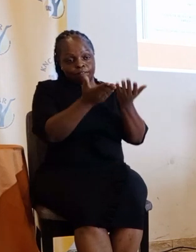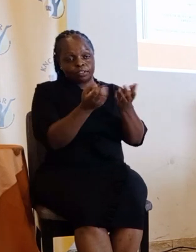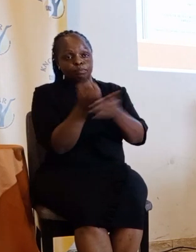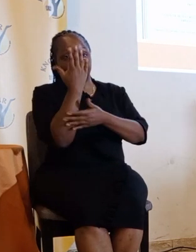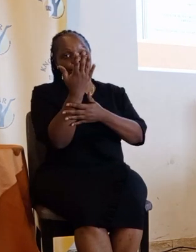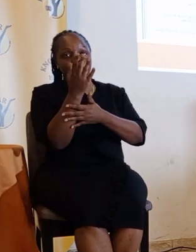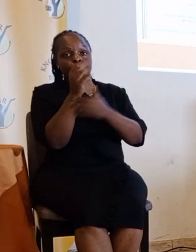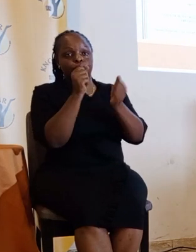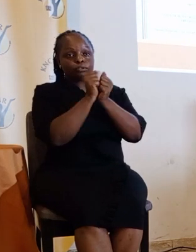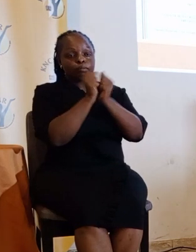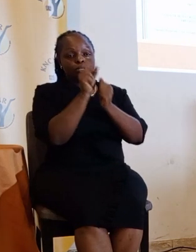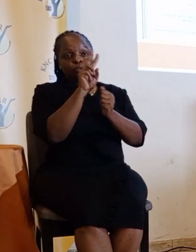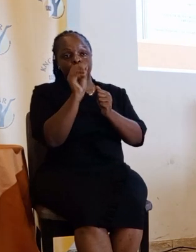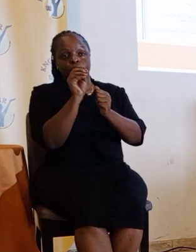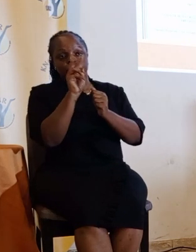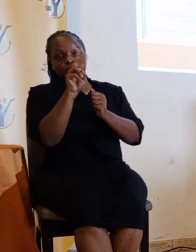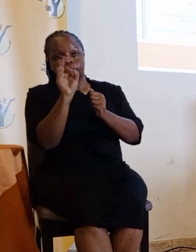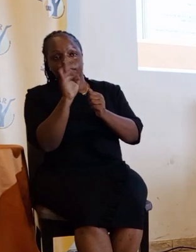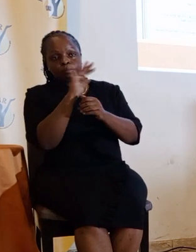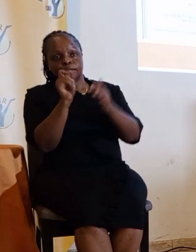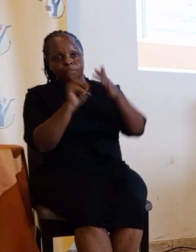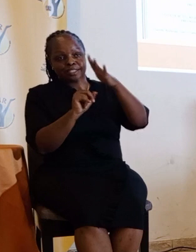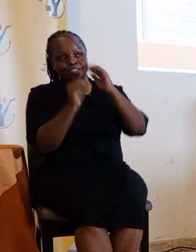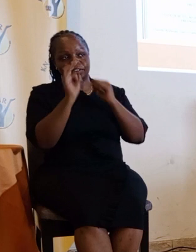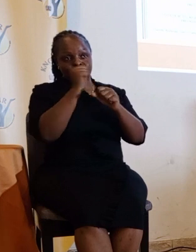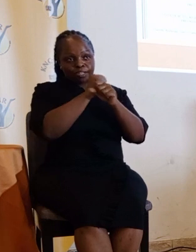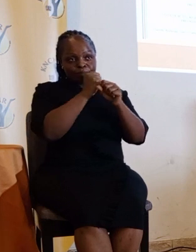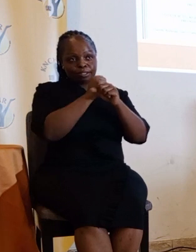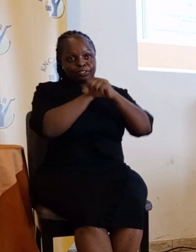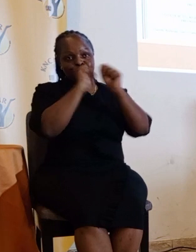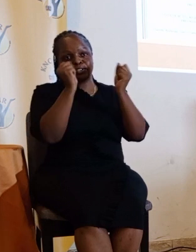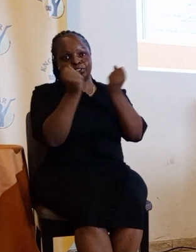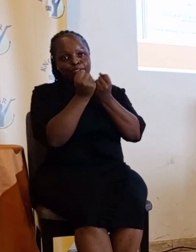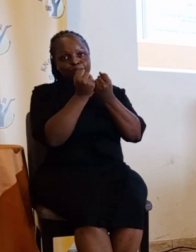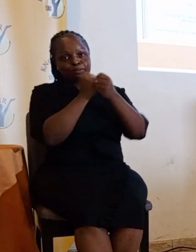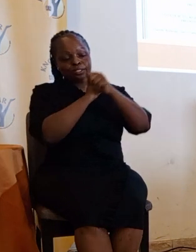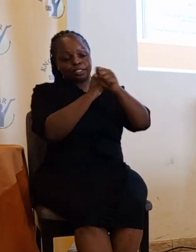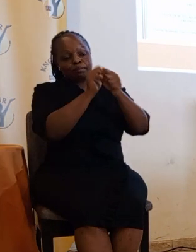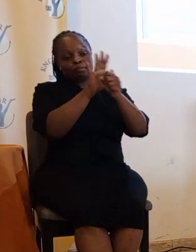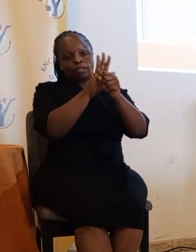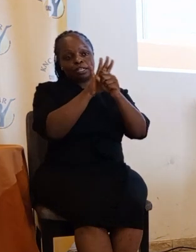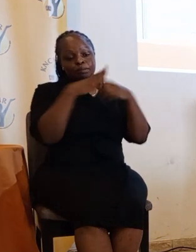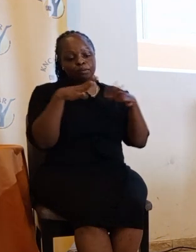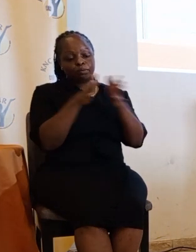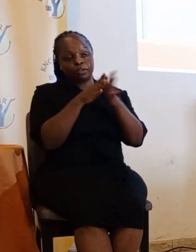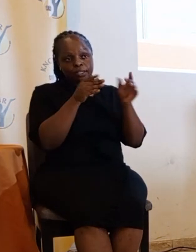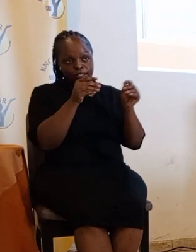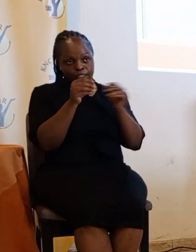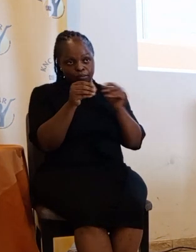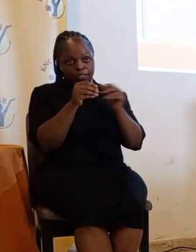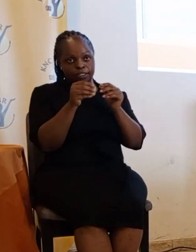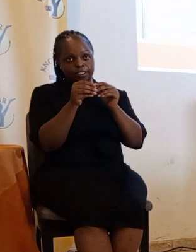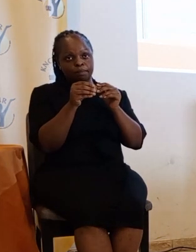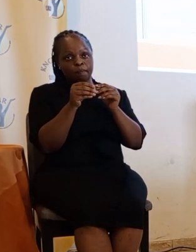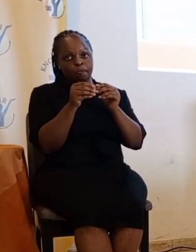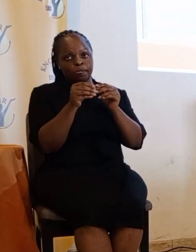October 2023 by the Ministry of Labor and Social Protection, many persons with